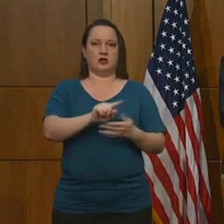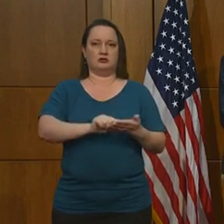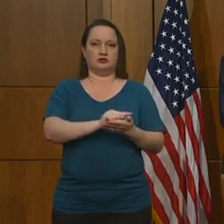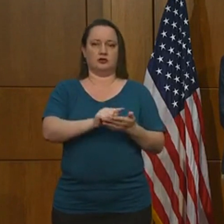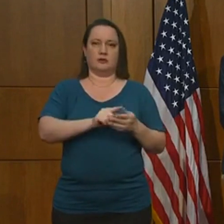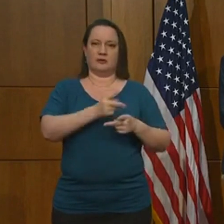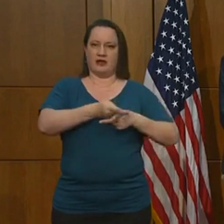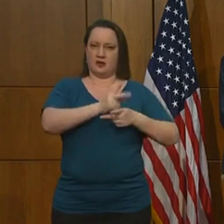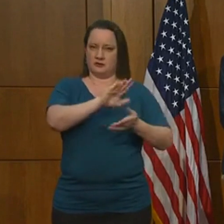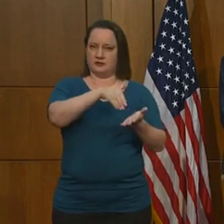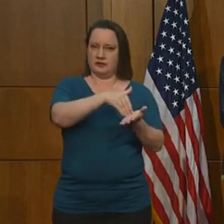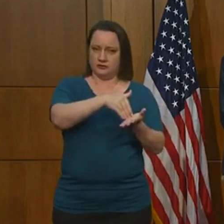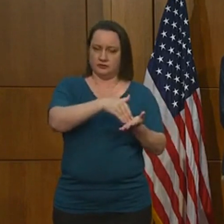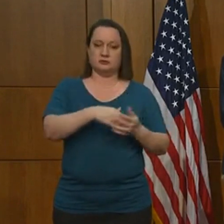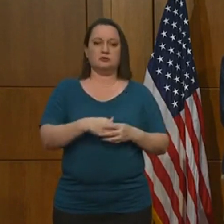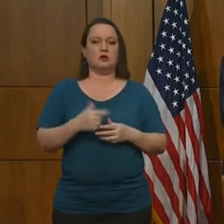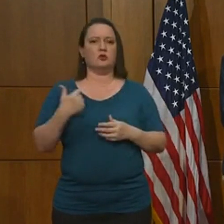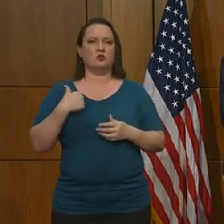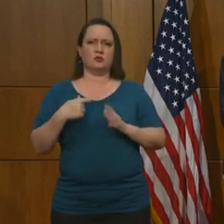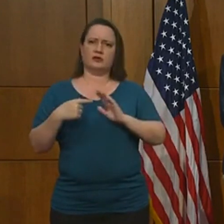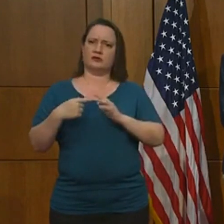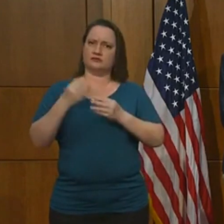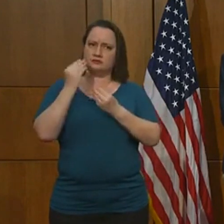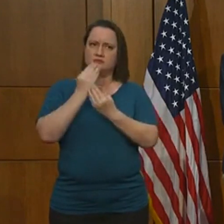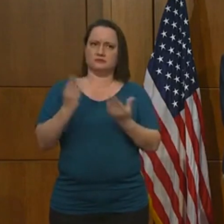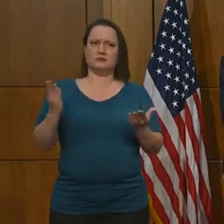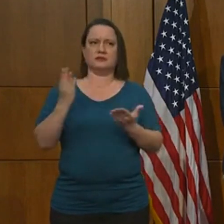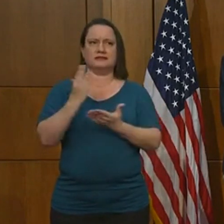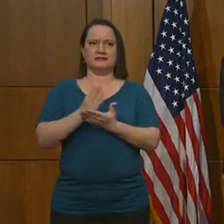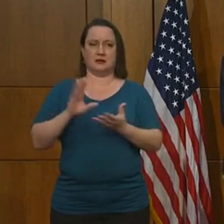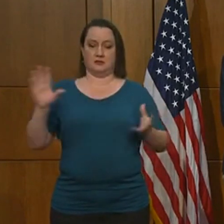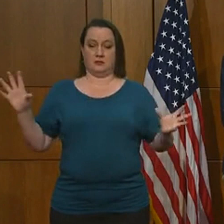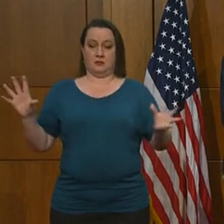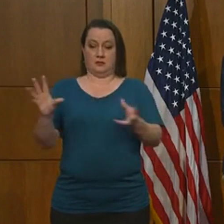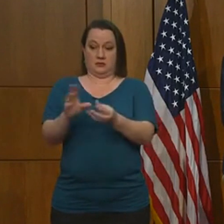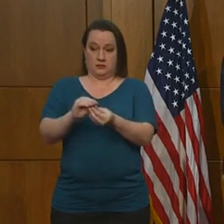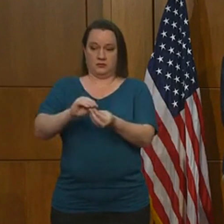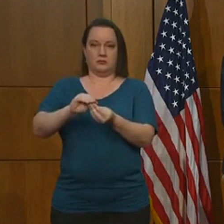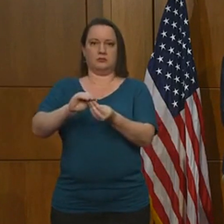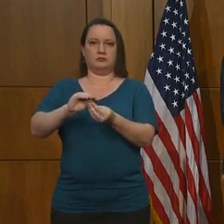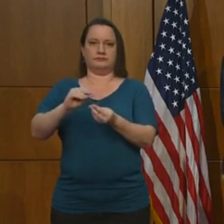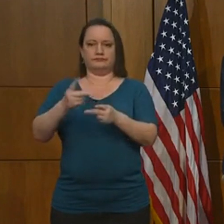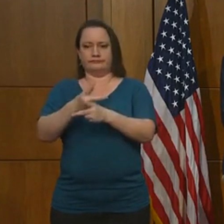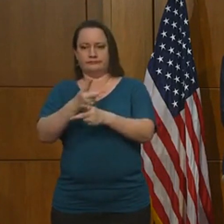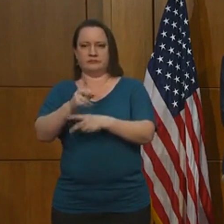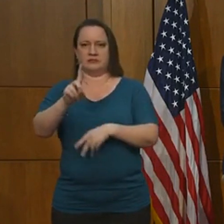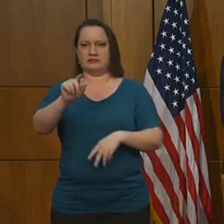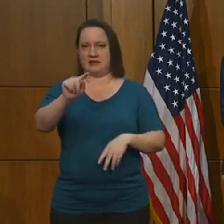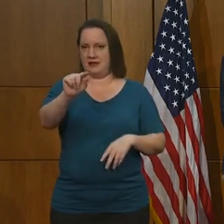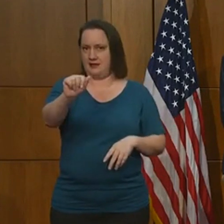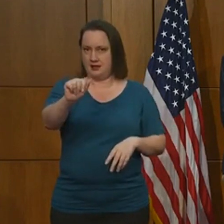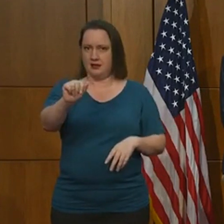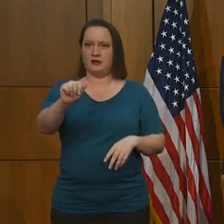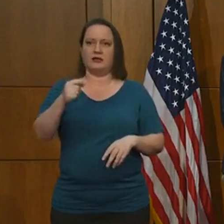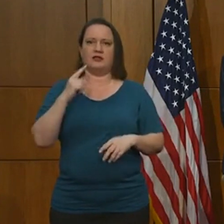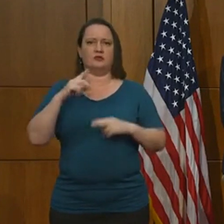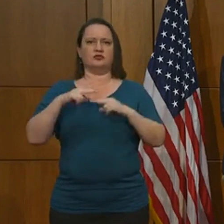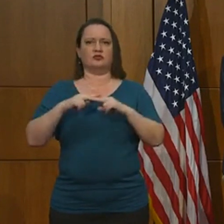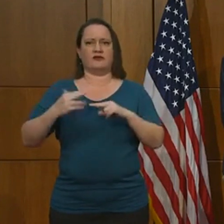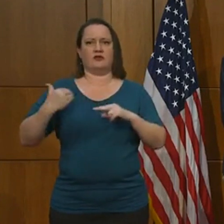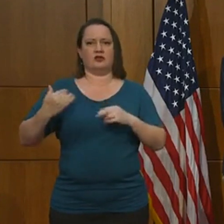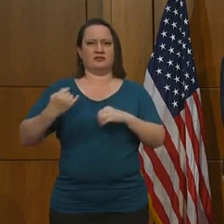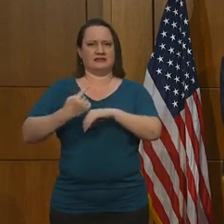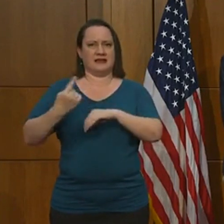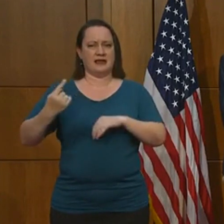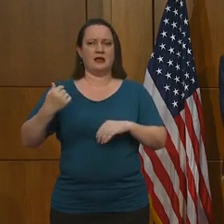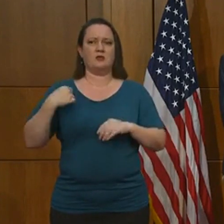We've shared some aggregate data earlier today, actually, around our point prevalence surveys. There was a graph earlier today. We're happy to